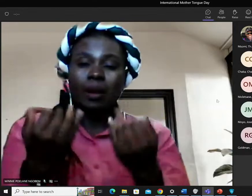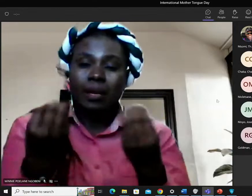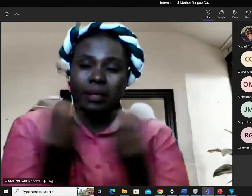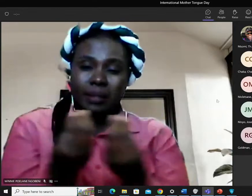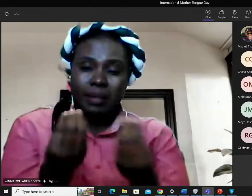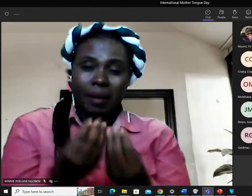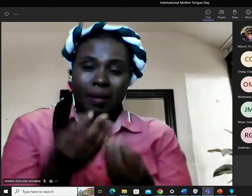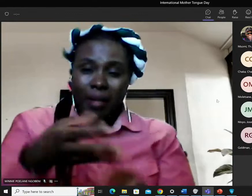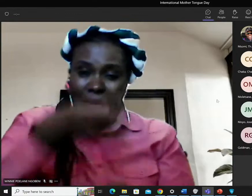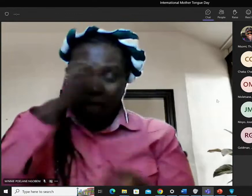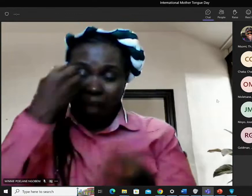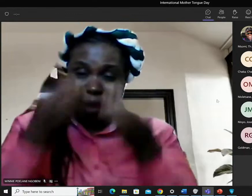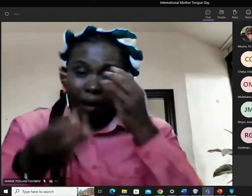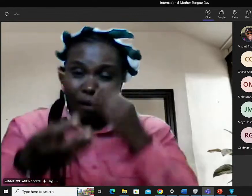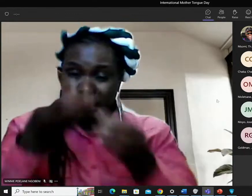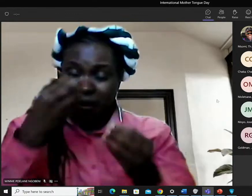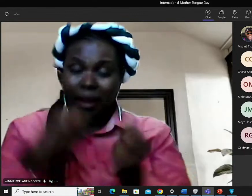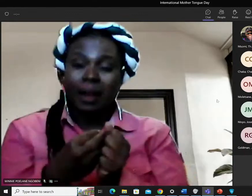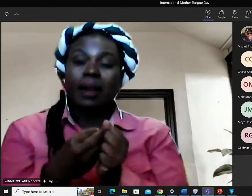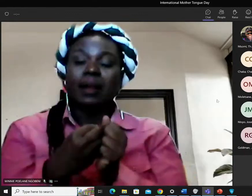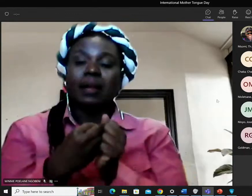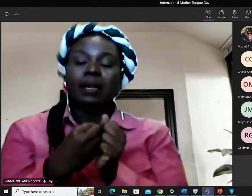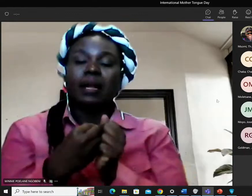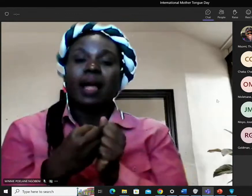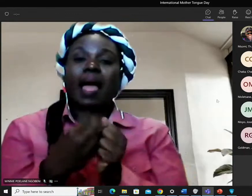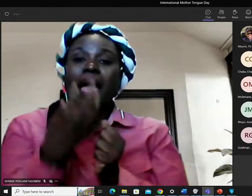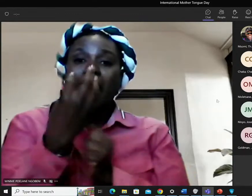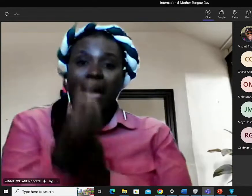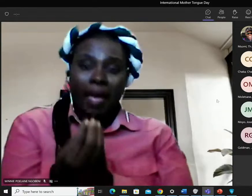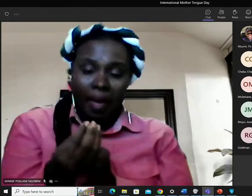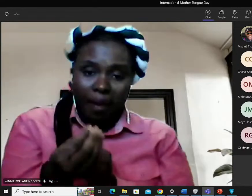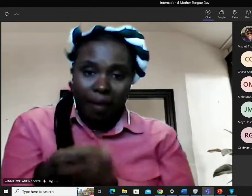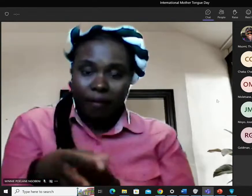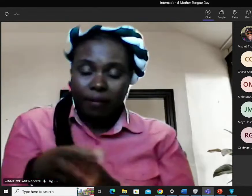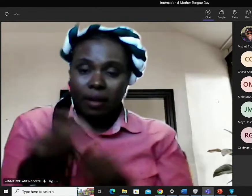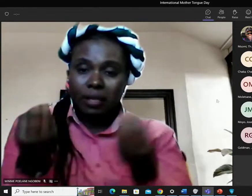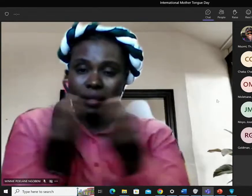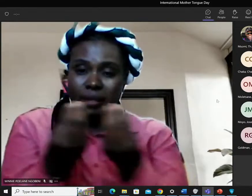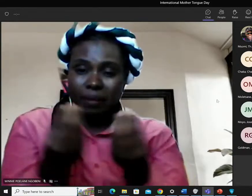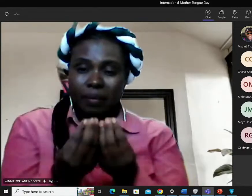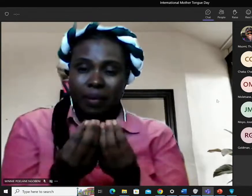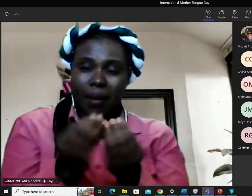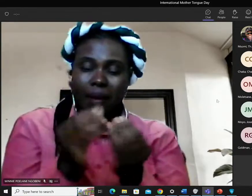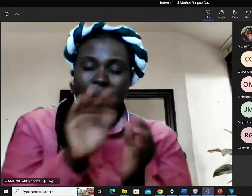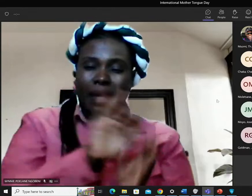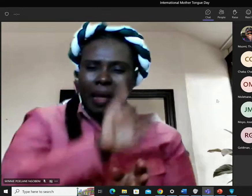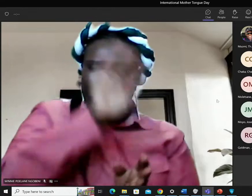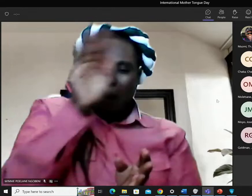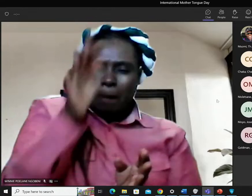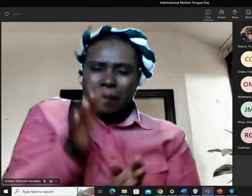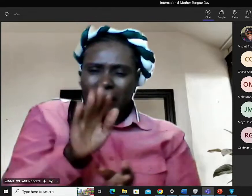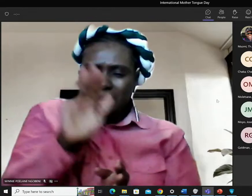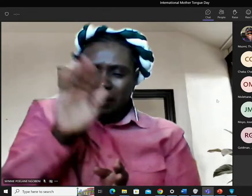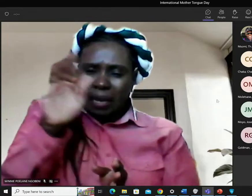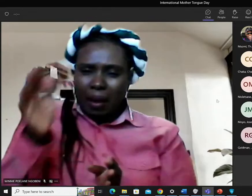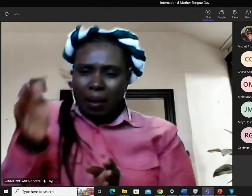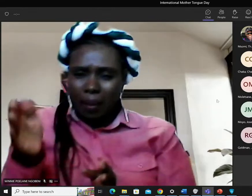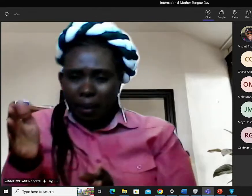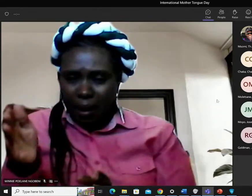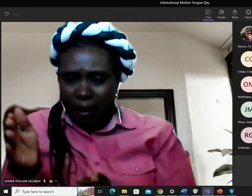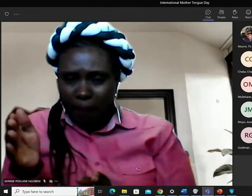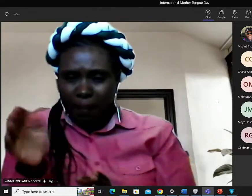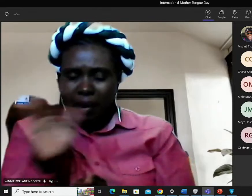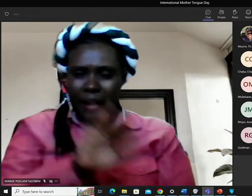and then I also heard something about Berge. Kaopela national anthem,